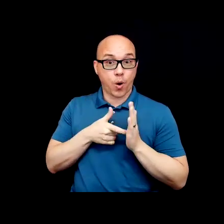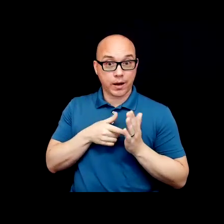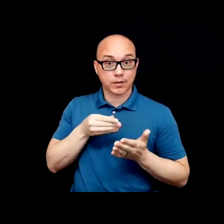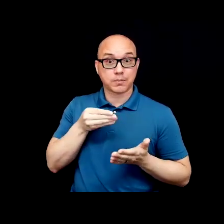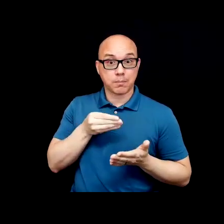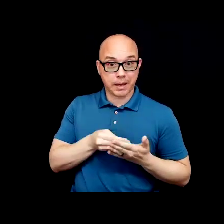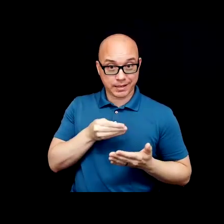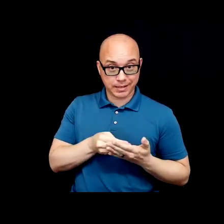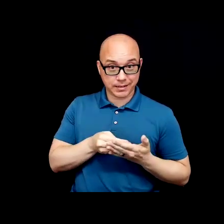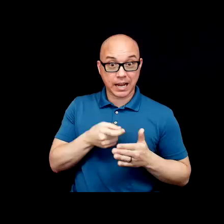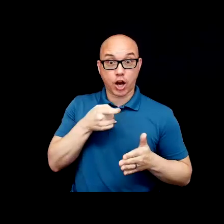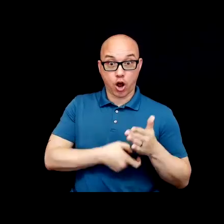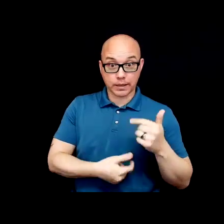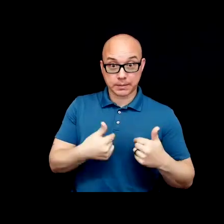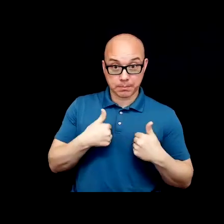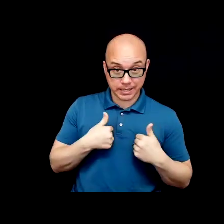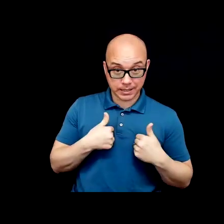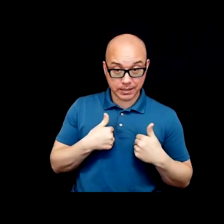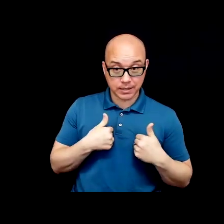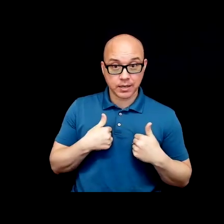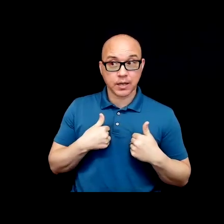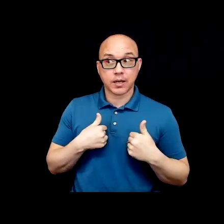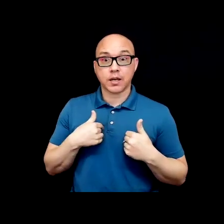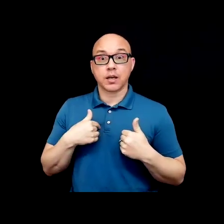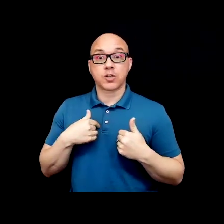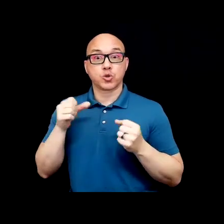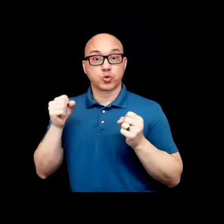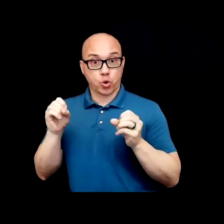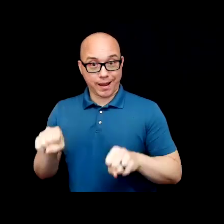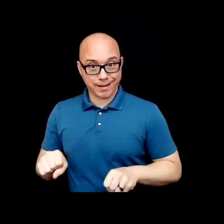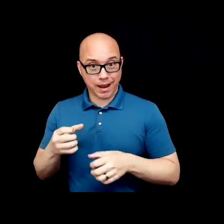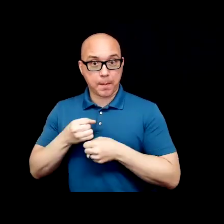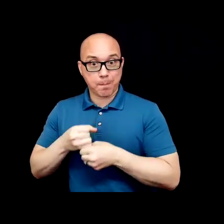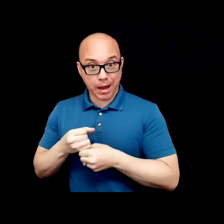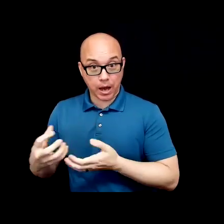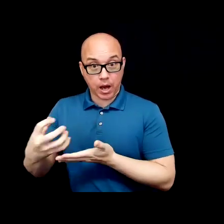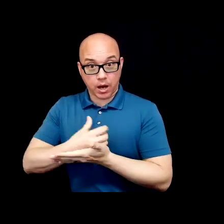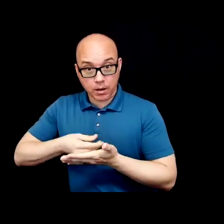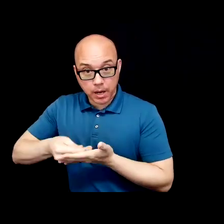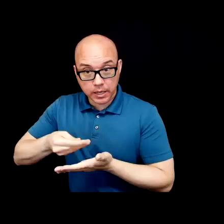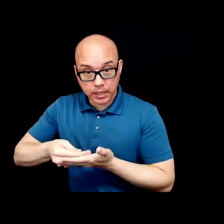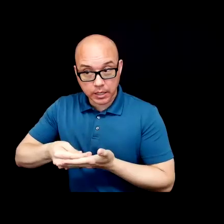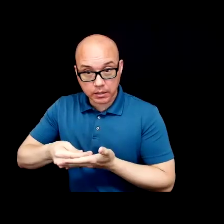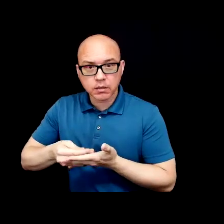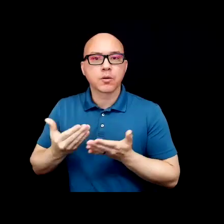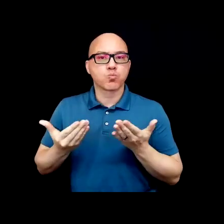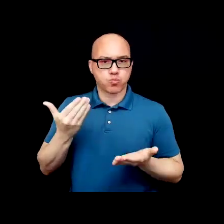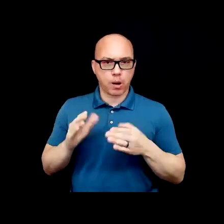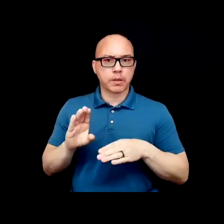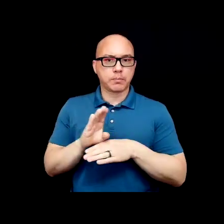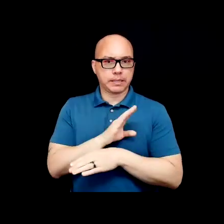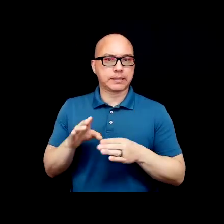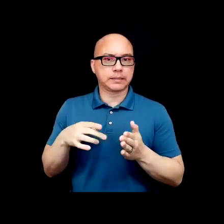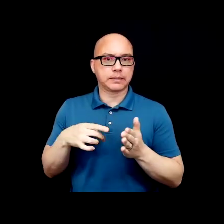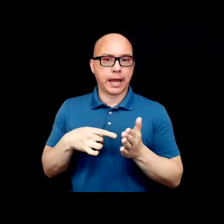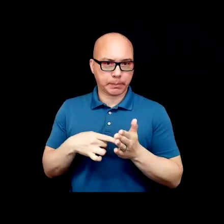money, there's a good chance it's a business expense. Let's give an example. Your product